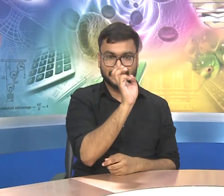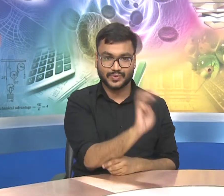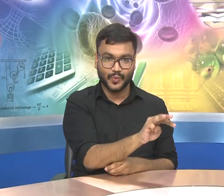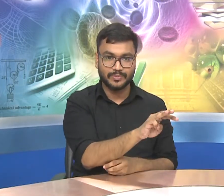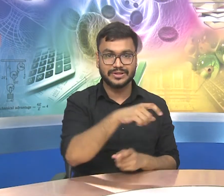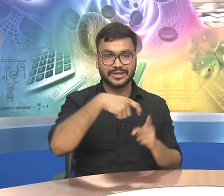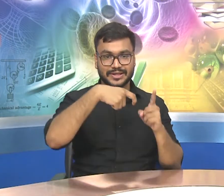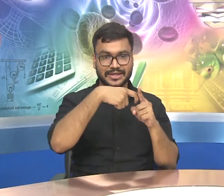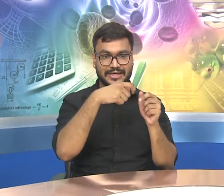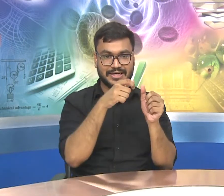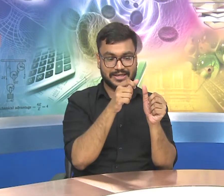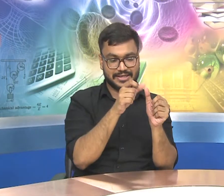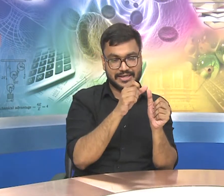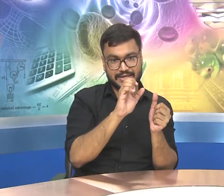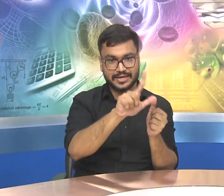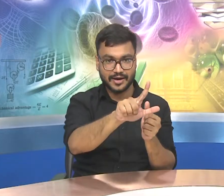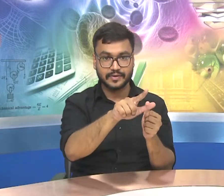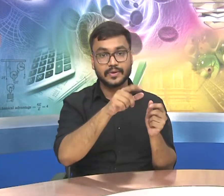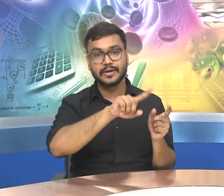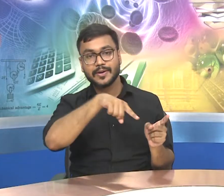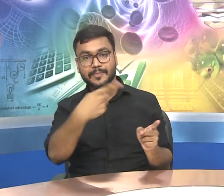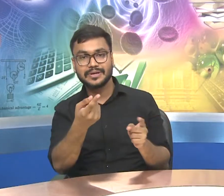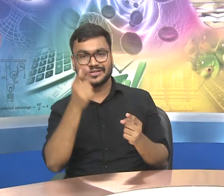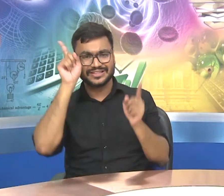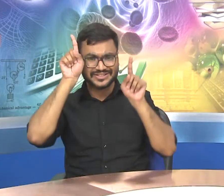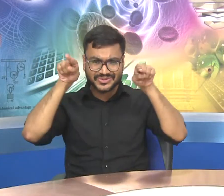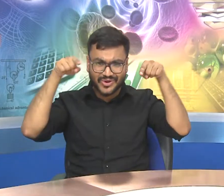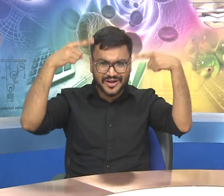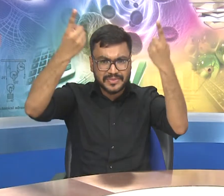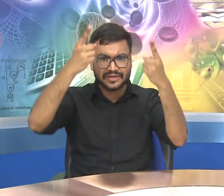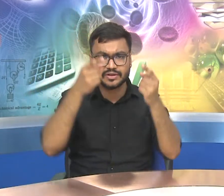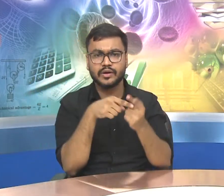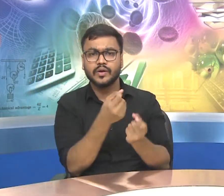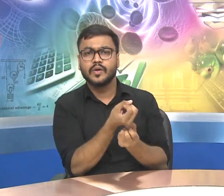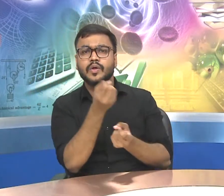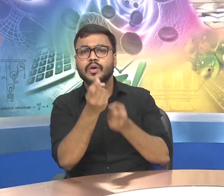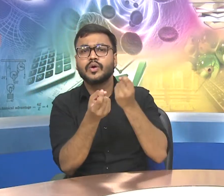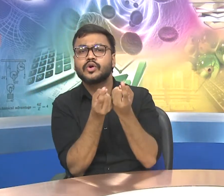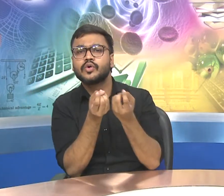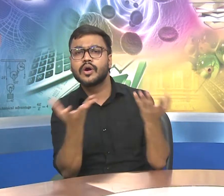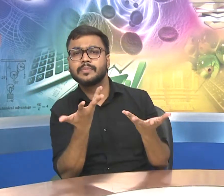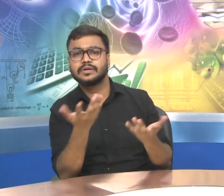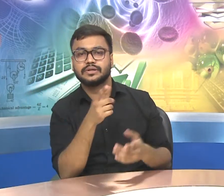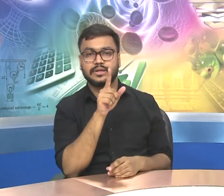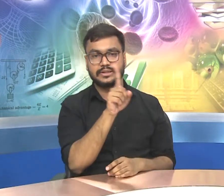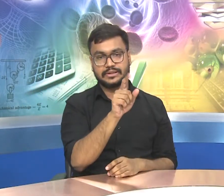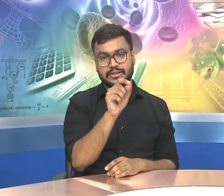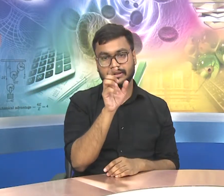NU represent not utilized and R represent respiration.